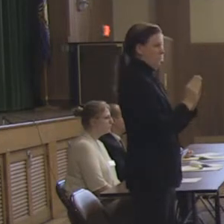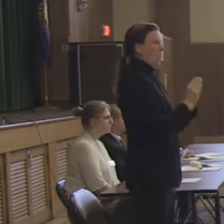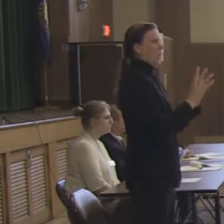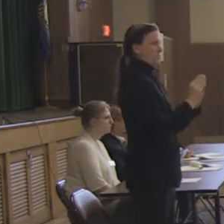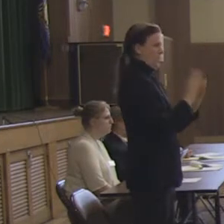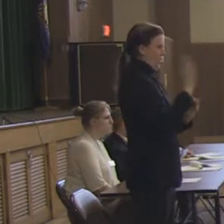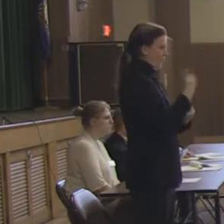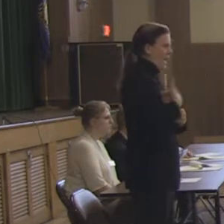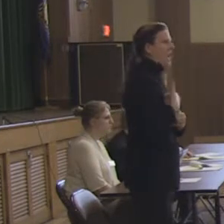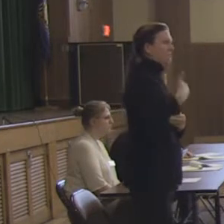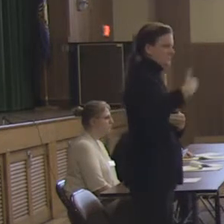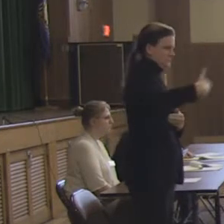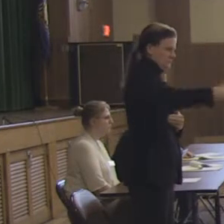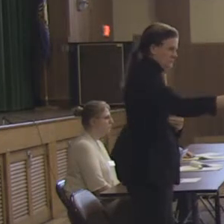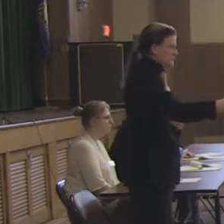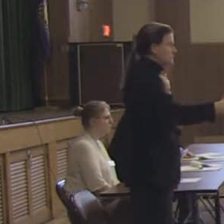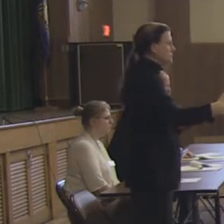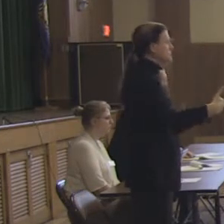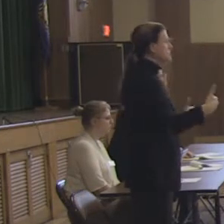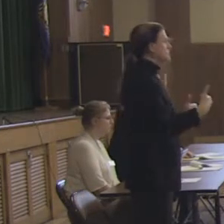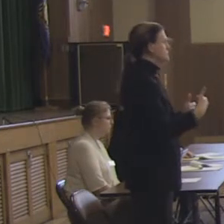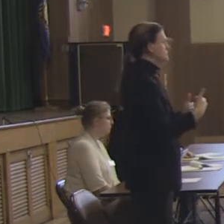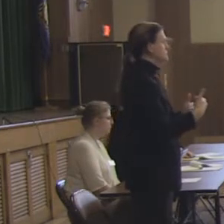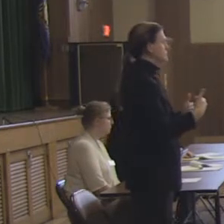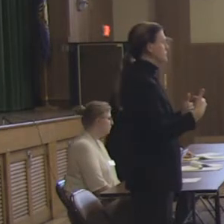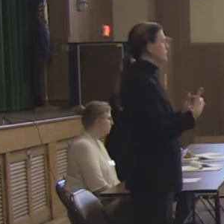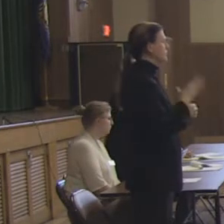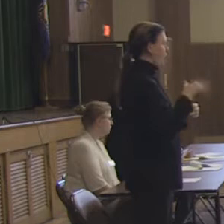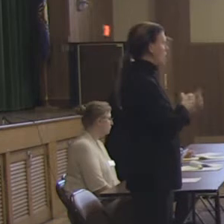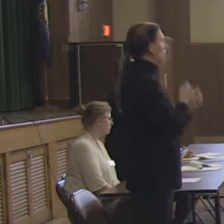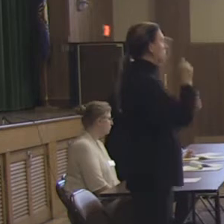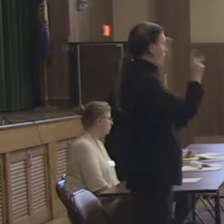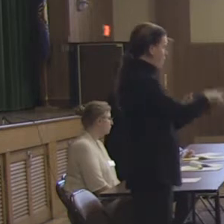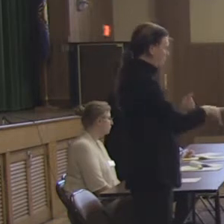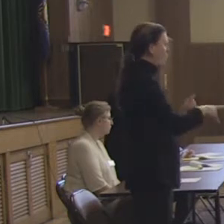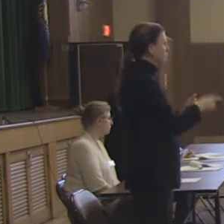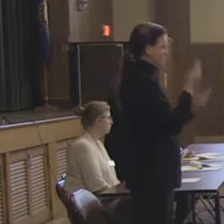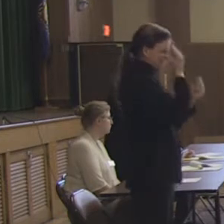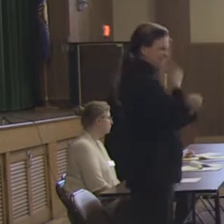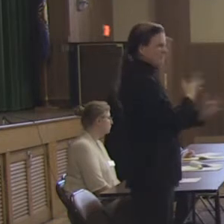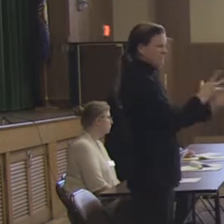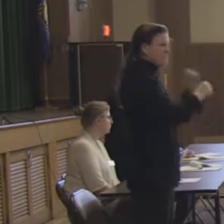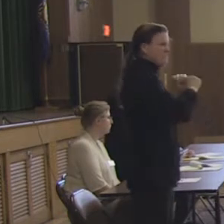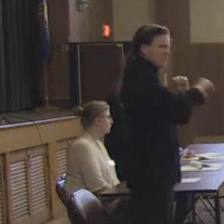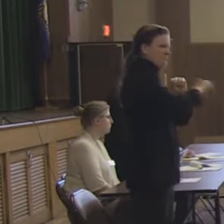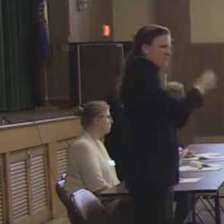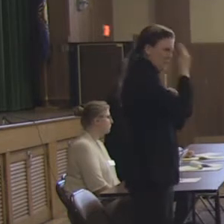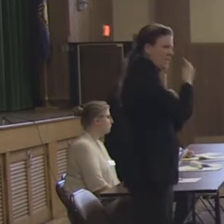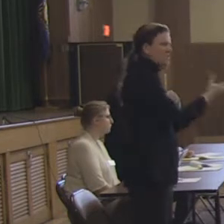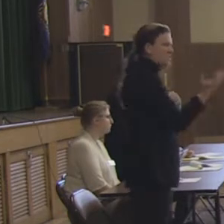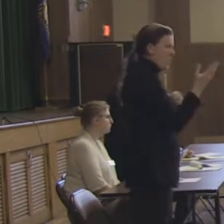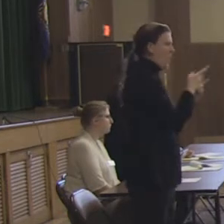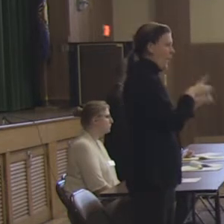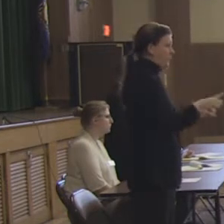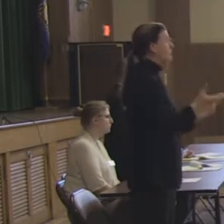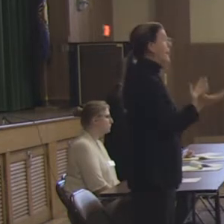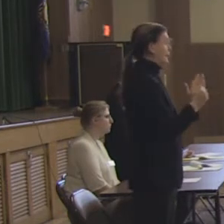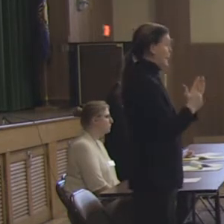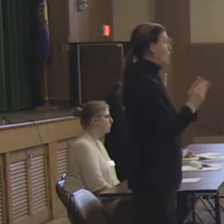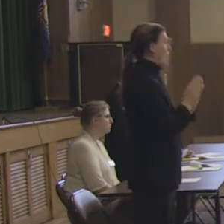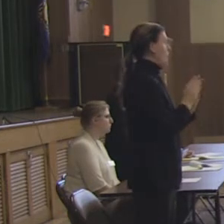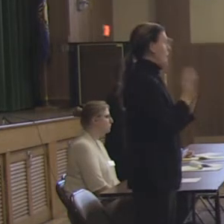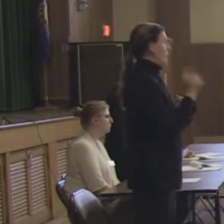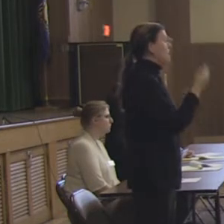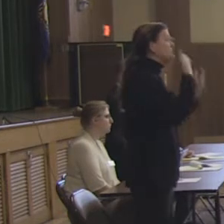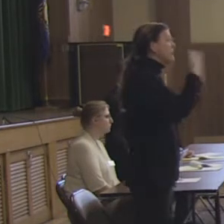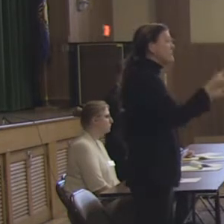so, you know, I'll follow up when the time comes to you know, let you guys know when that happens. But again, I just wanted to